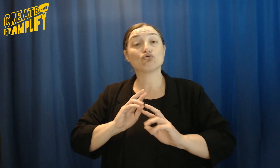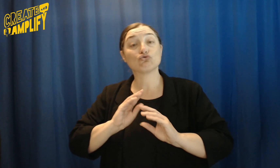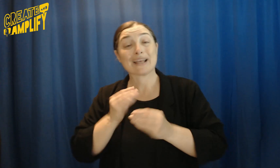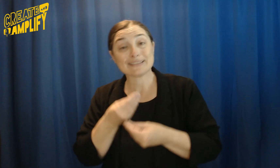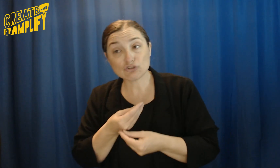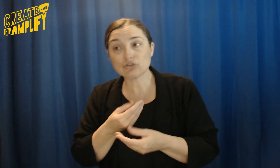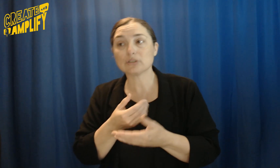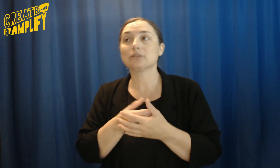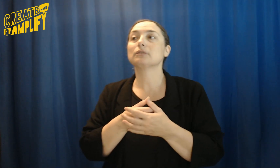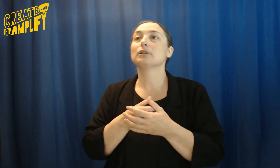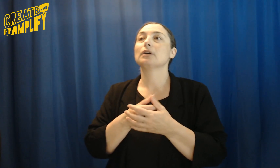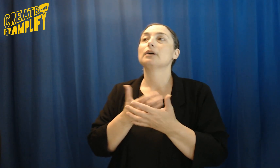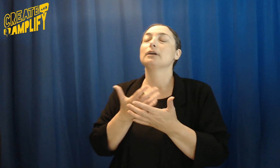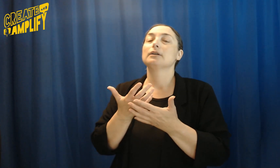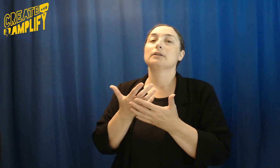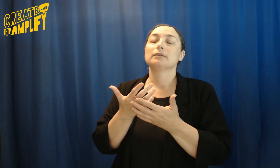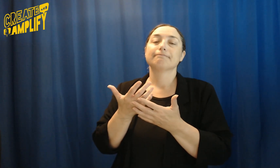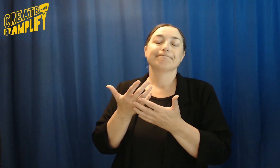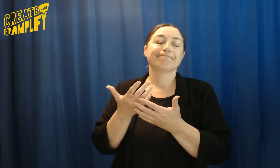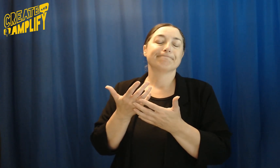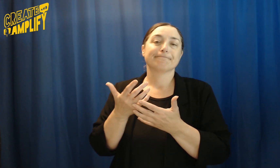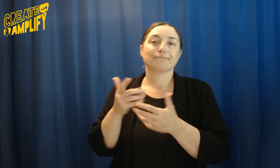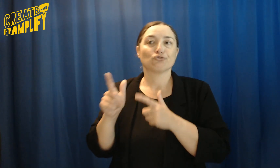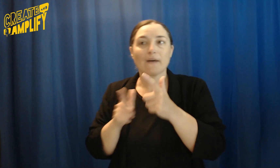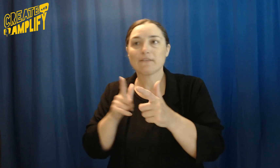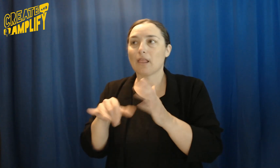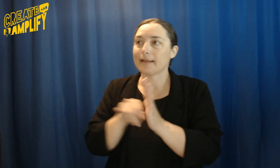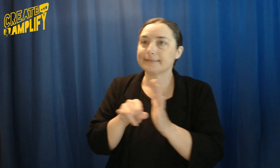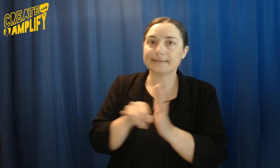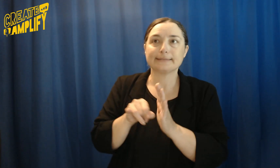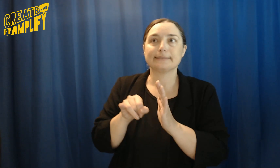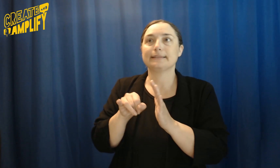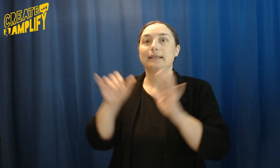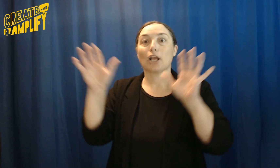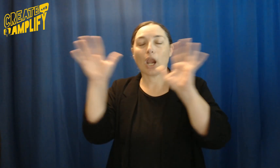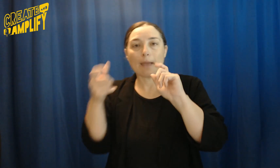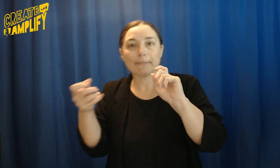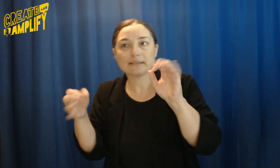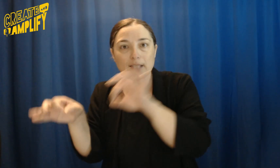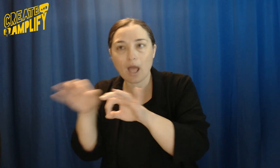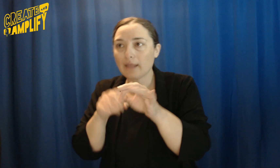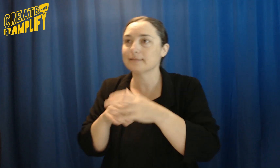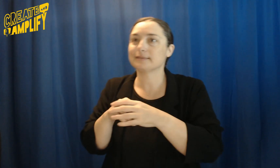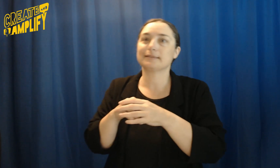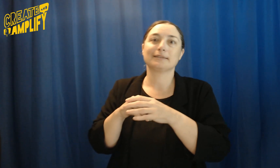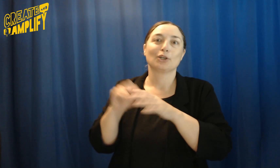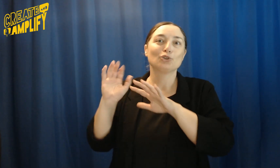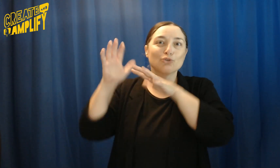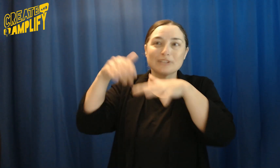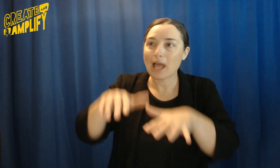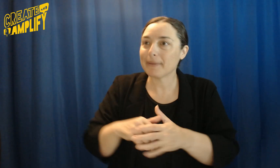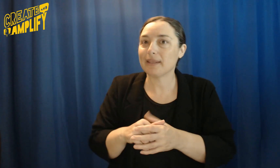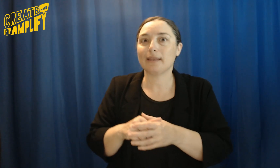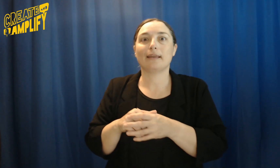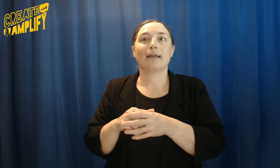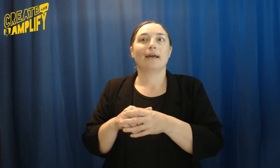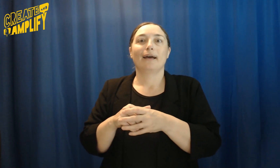climate science, tsunamis, life-changing medical events,